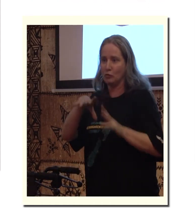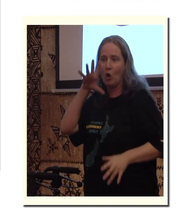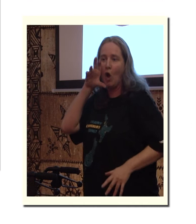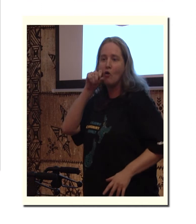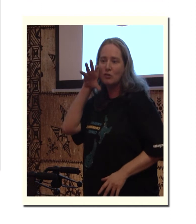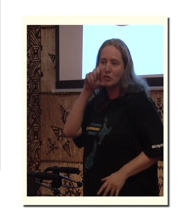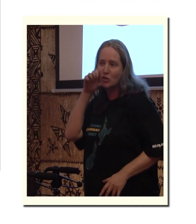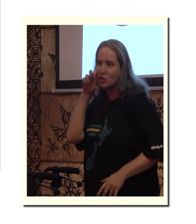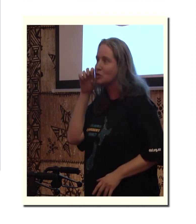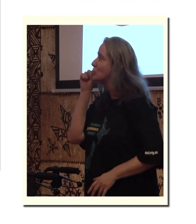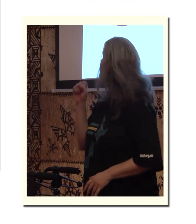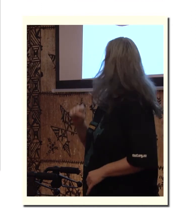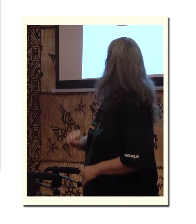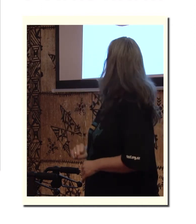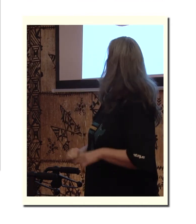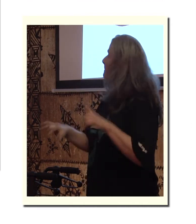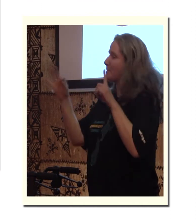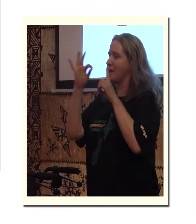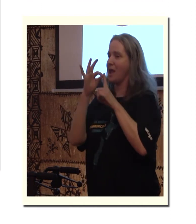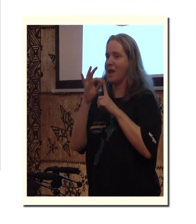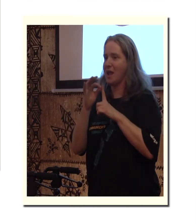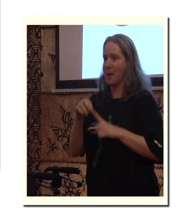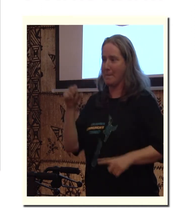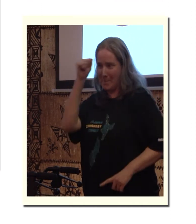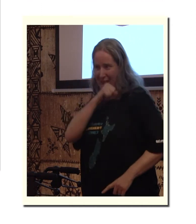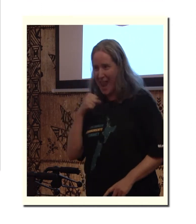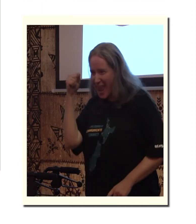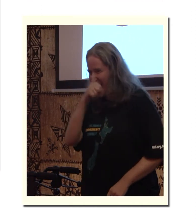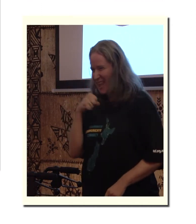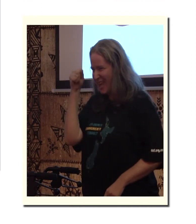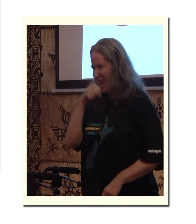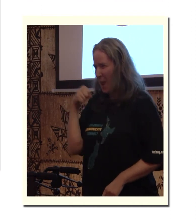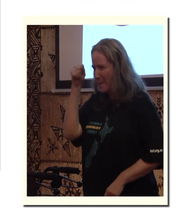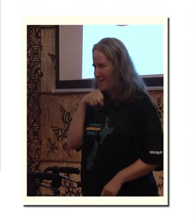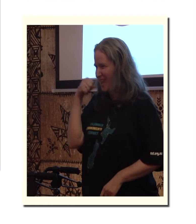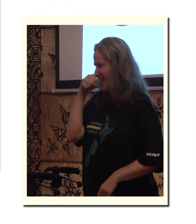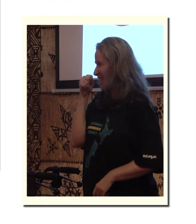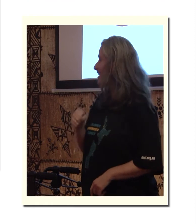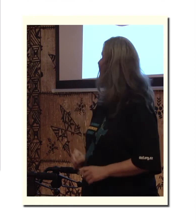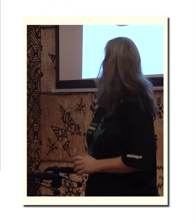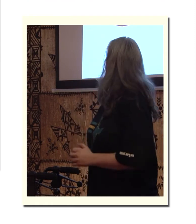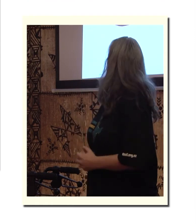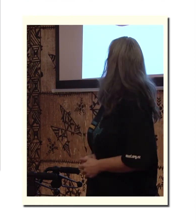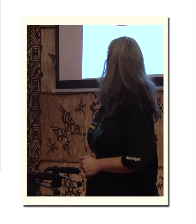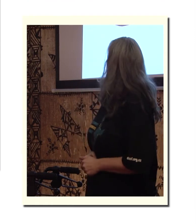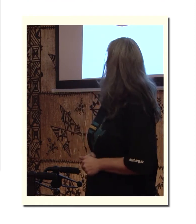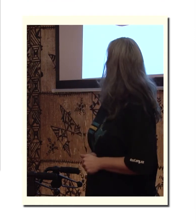O, orange. P, pig.